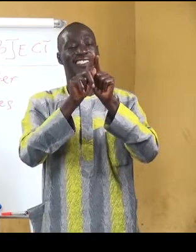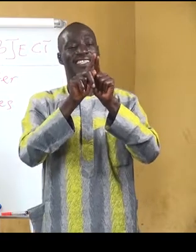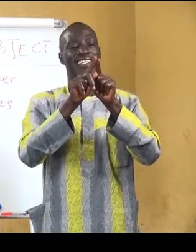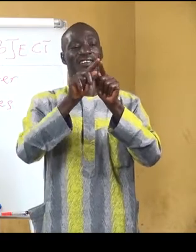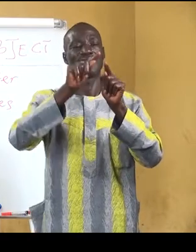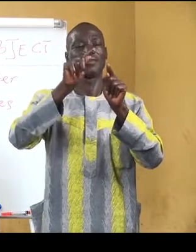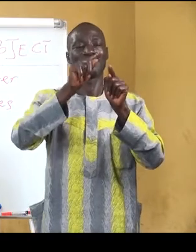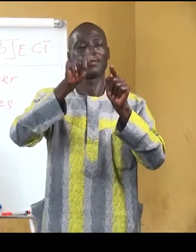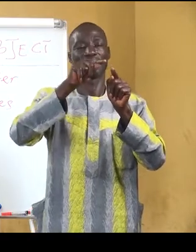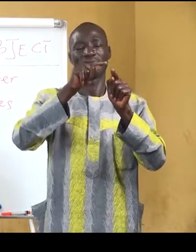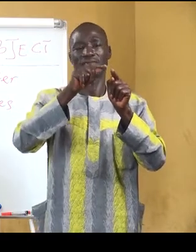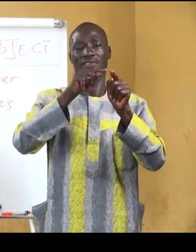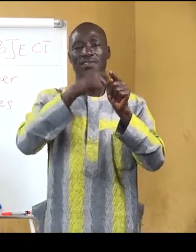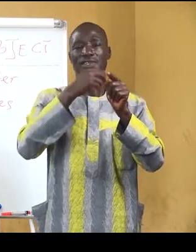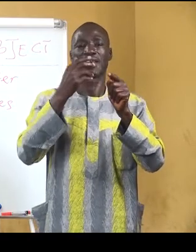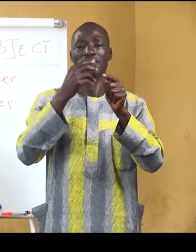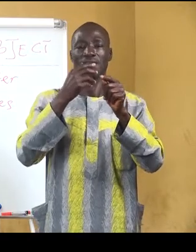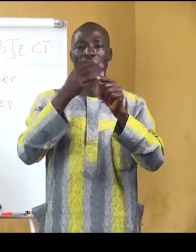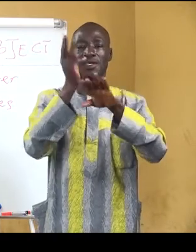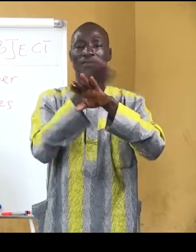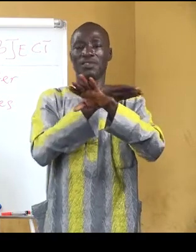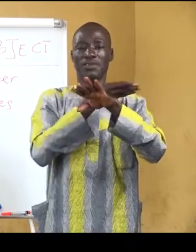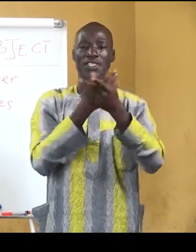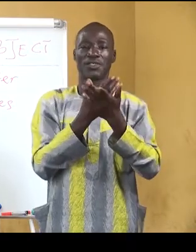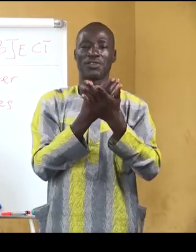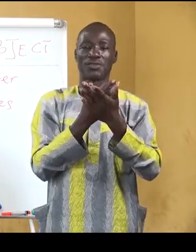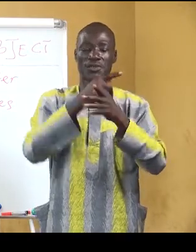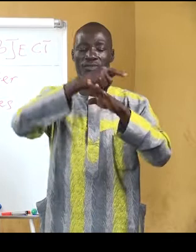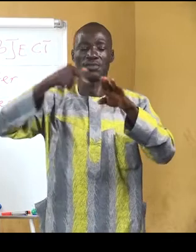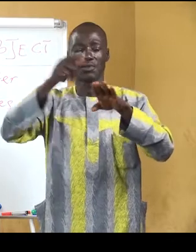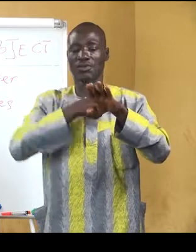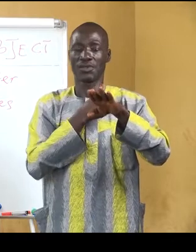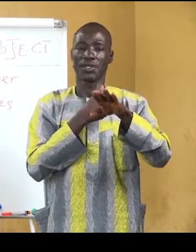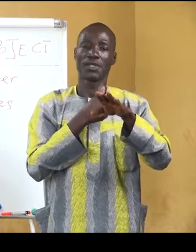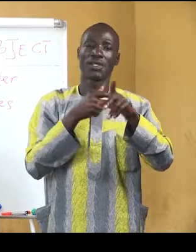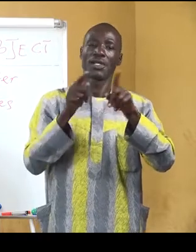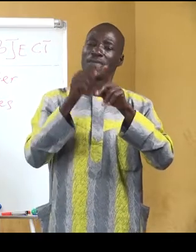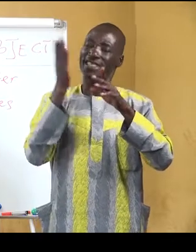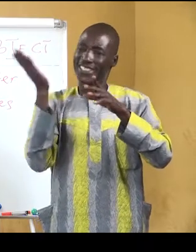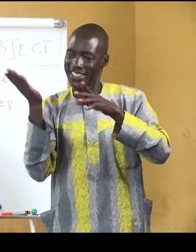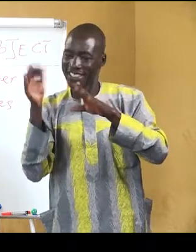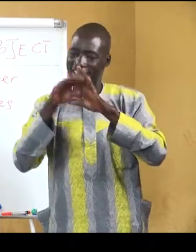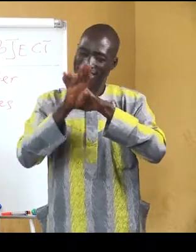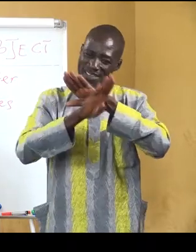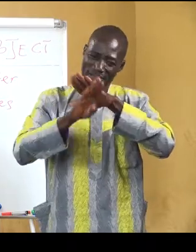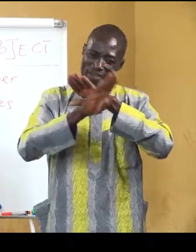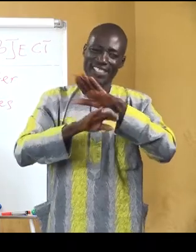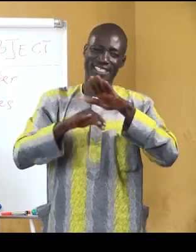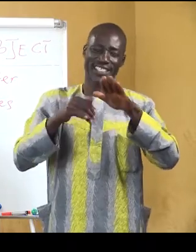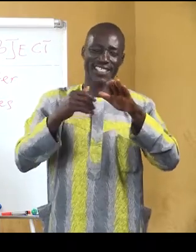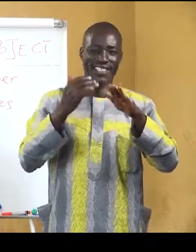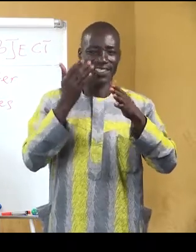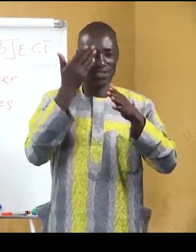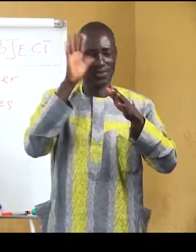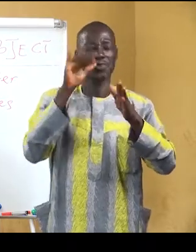we have two lines crossed with each other in opposite direction. We call it multiplication. But in basic doesn't know that